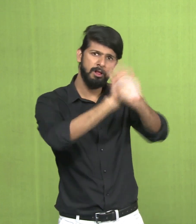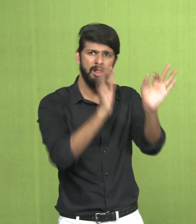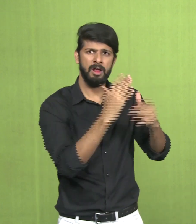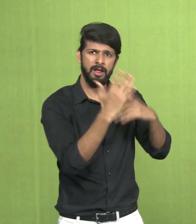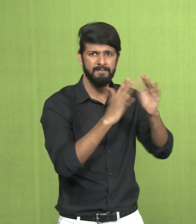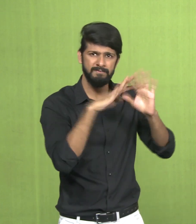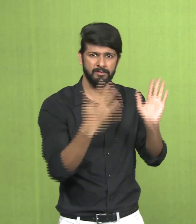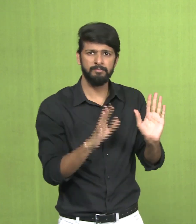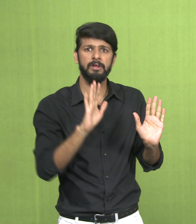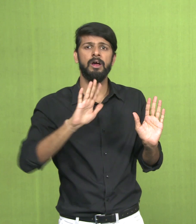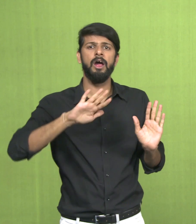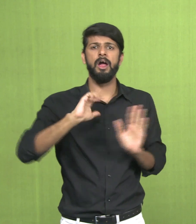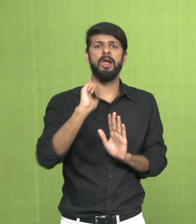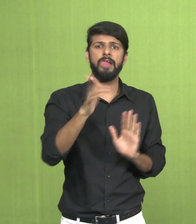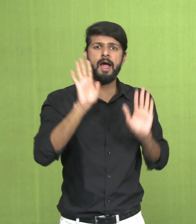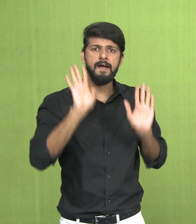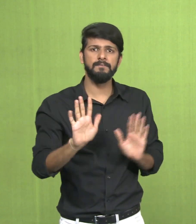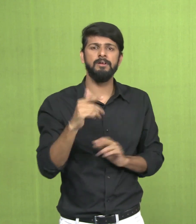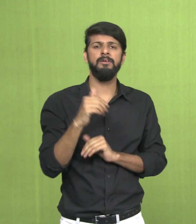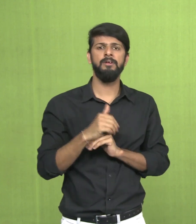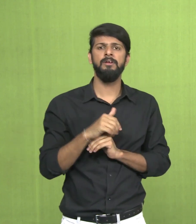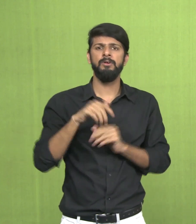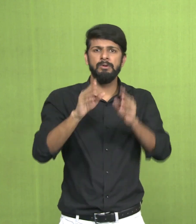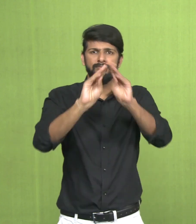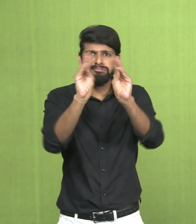First the model was prepared, next